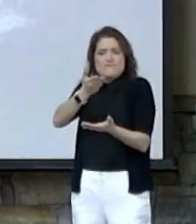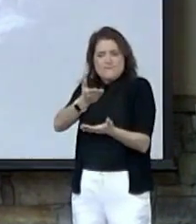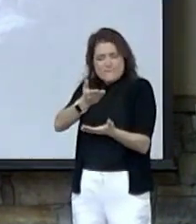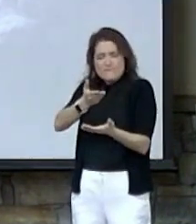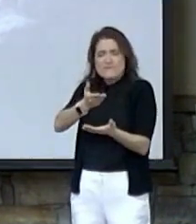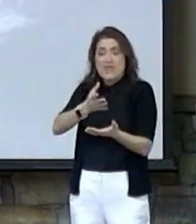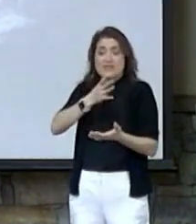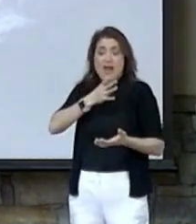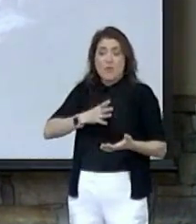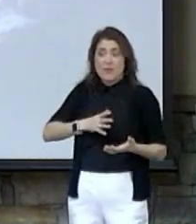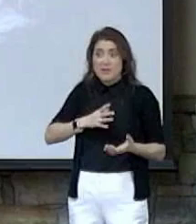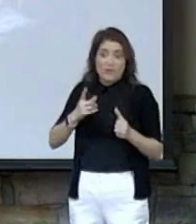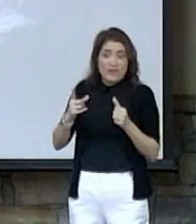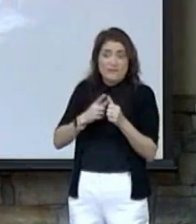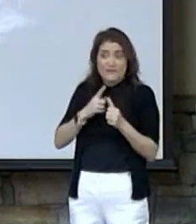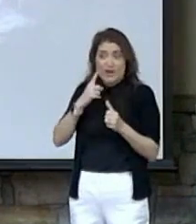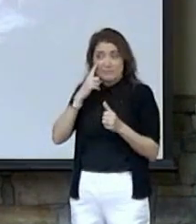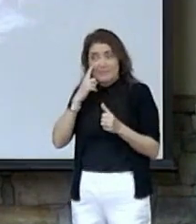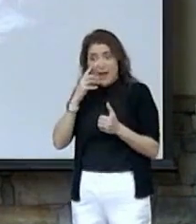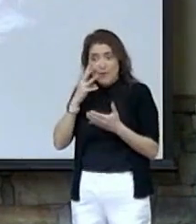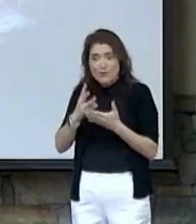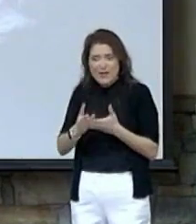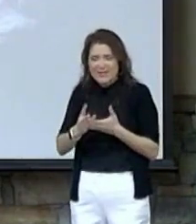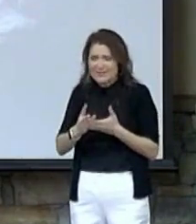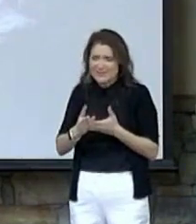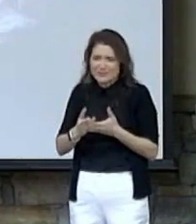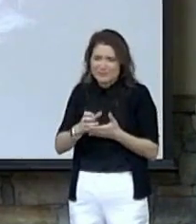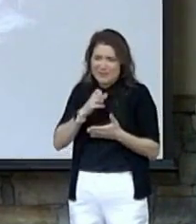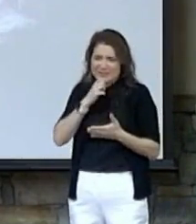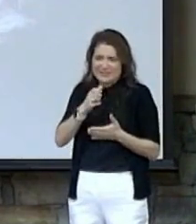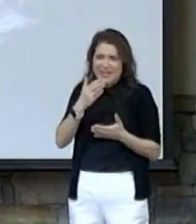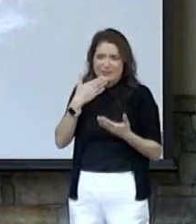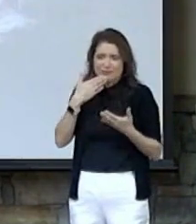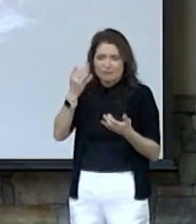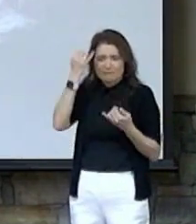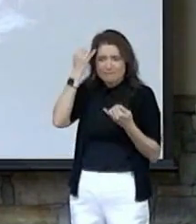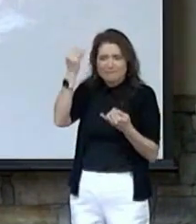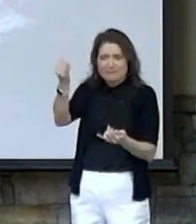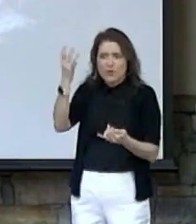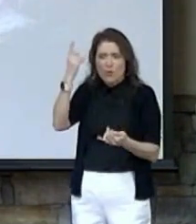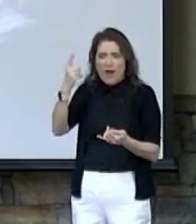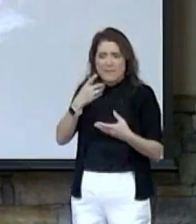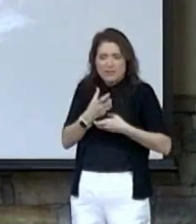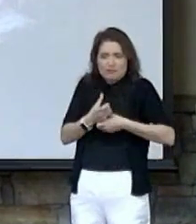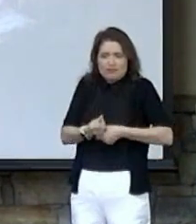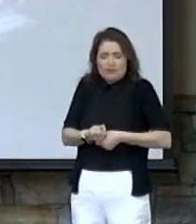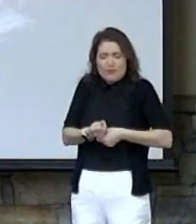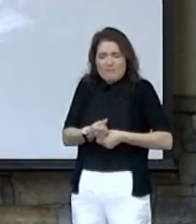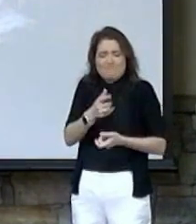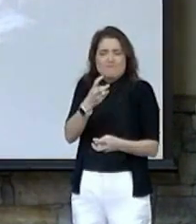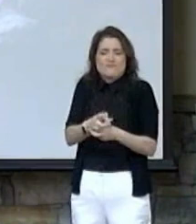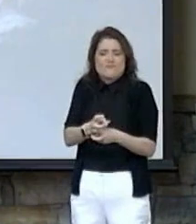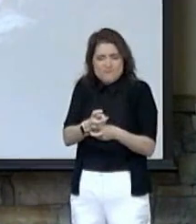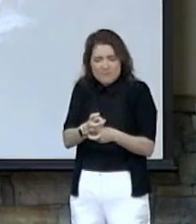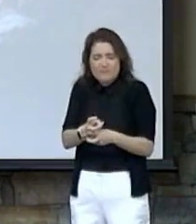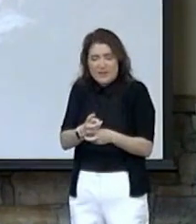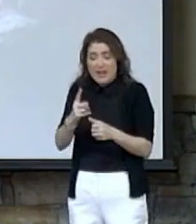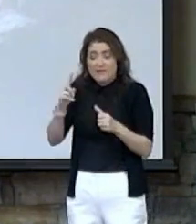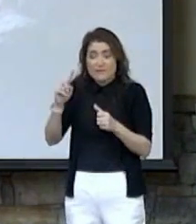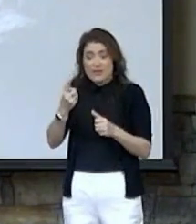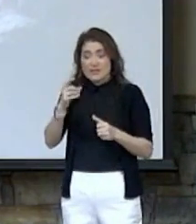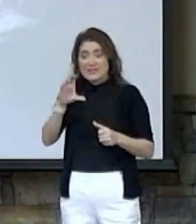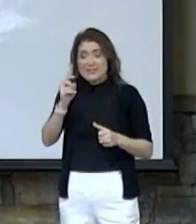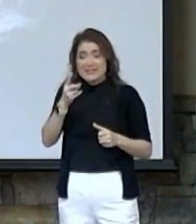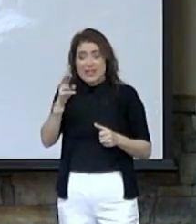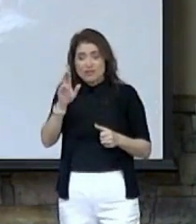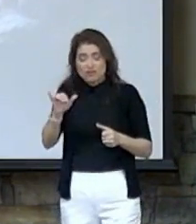that women were the first eyewitnesses would not have been something that would have carried a lot of weight in first century Jerusalem. They are likely to be